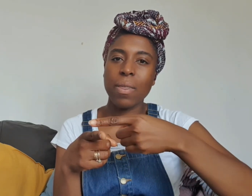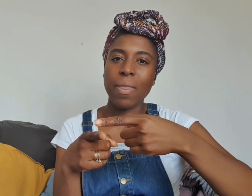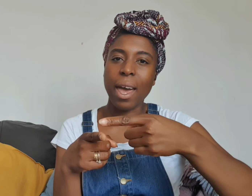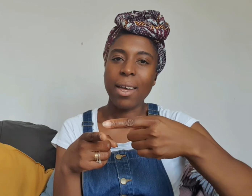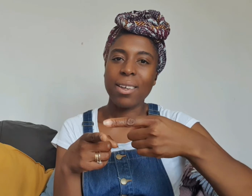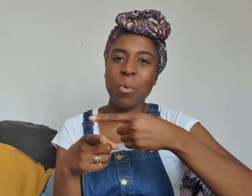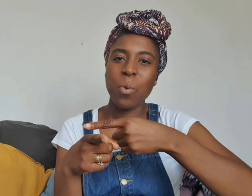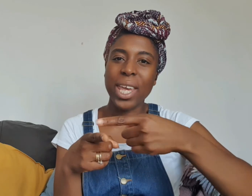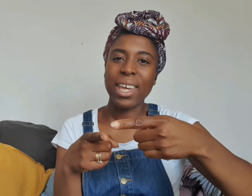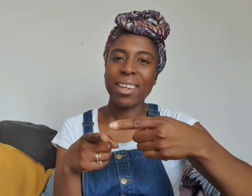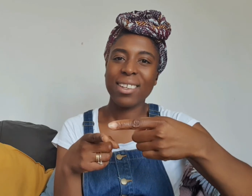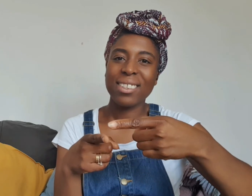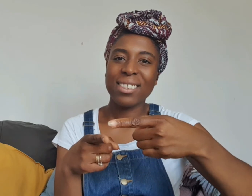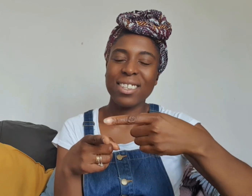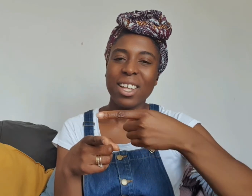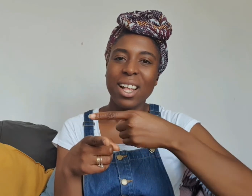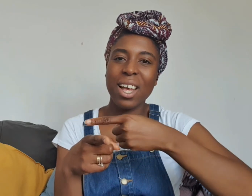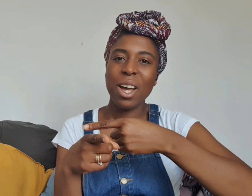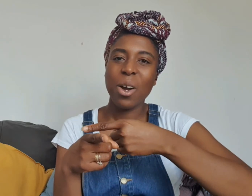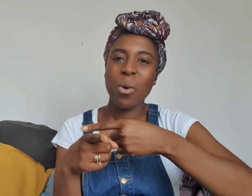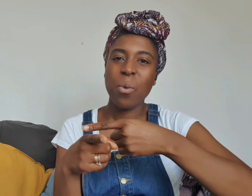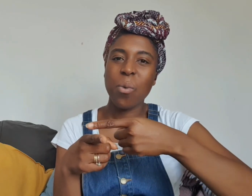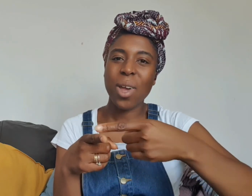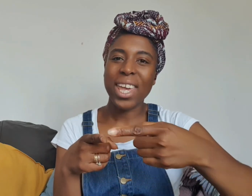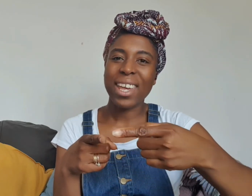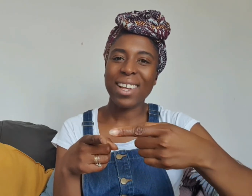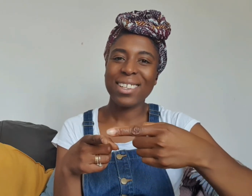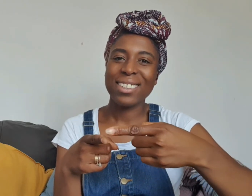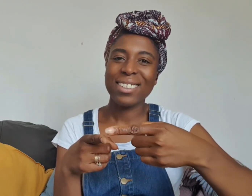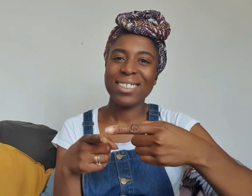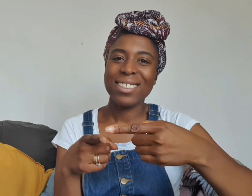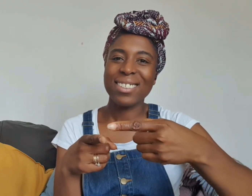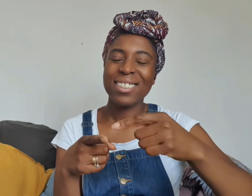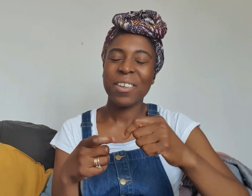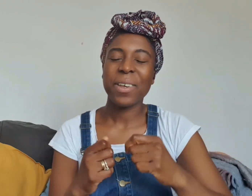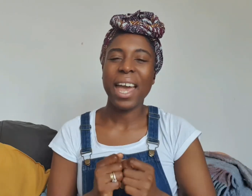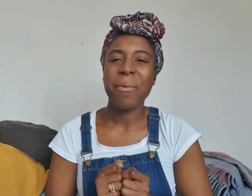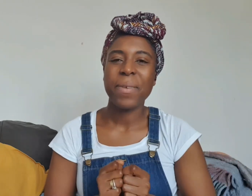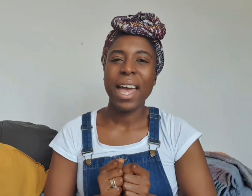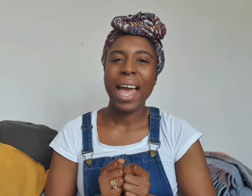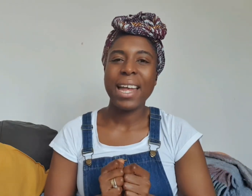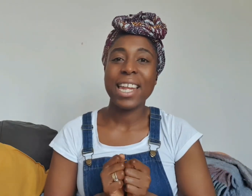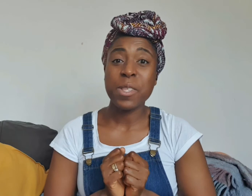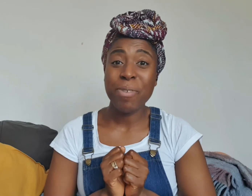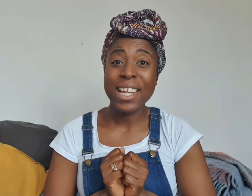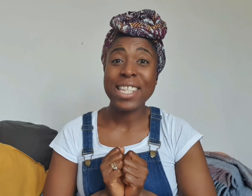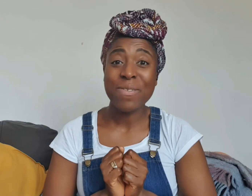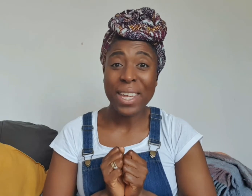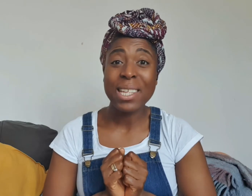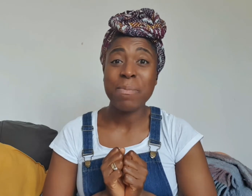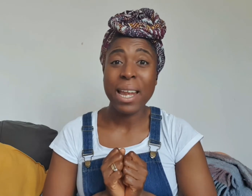there, week, week. Okay, and let's practice finger spelling